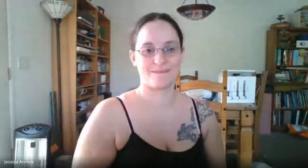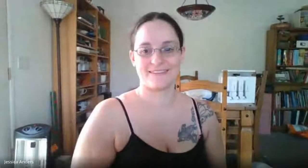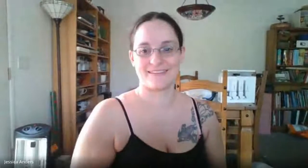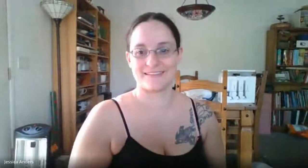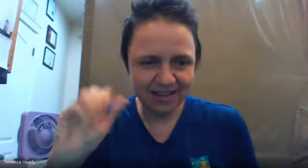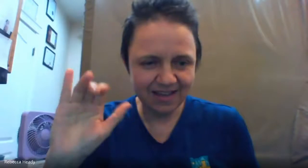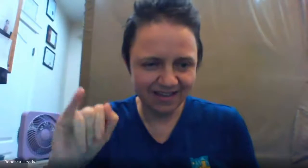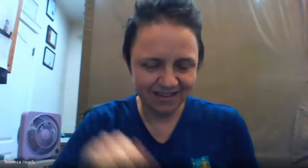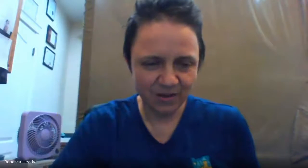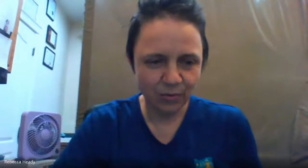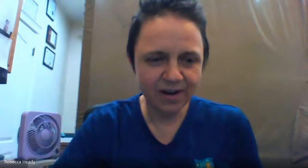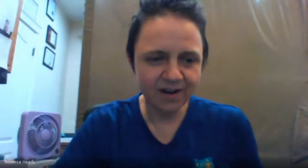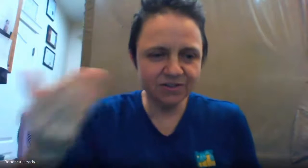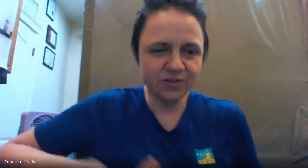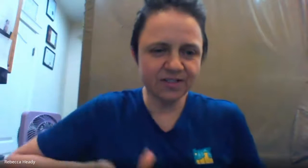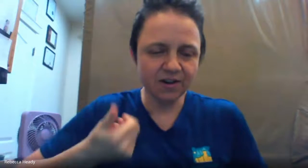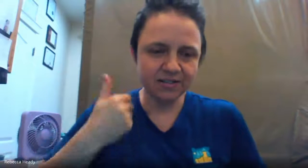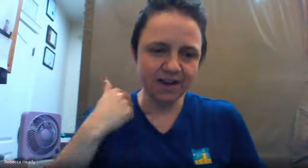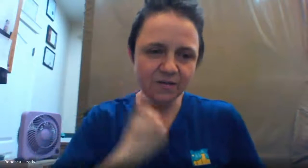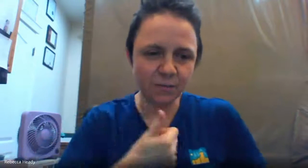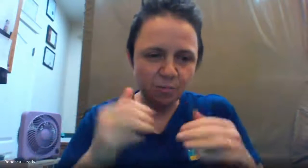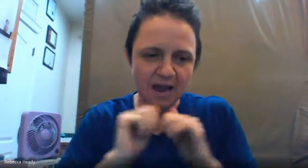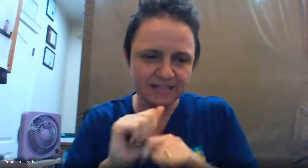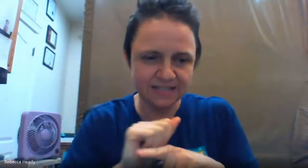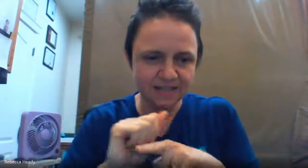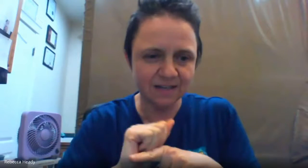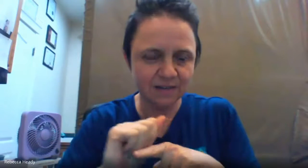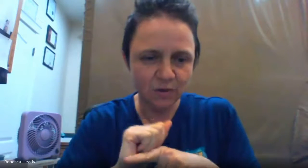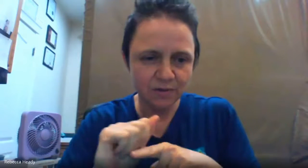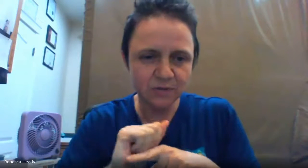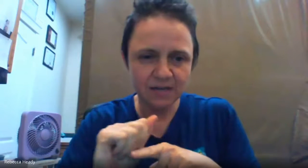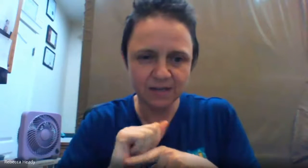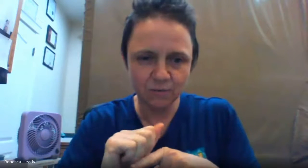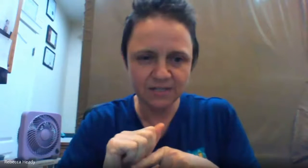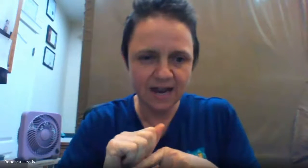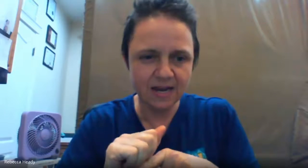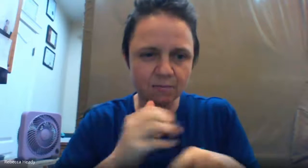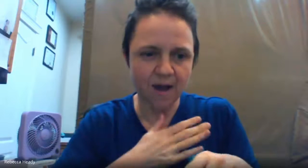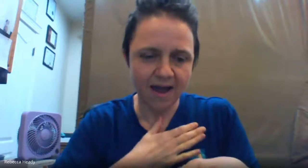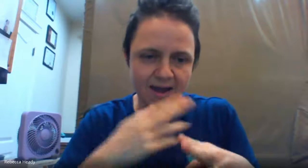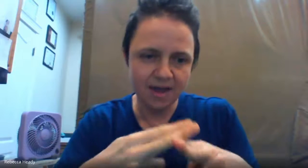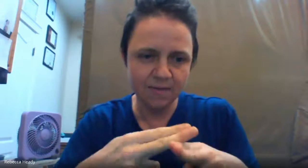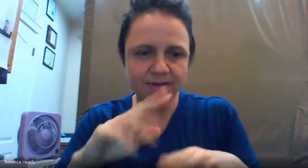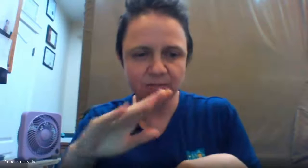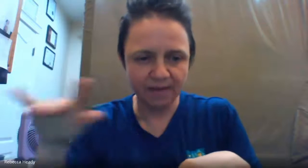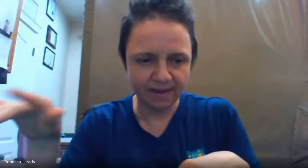Hi, Jackie. We're introducing ourselves. We're practicing. We're signing my name and then spelling